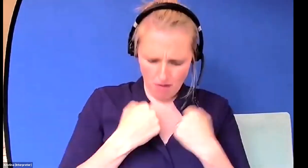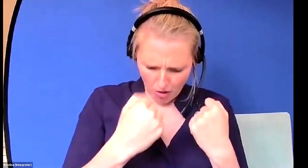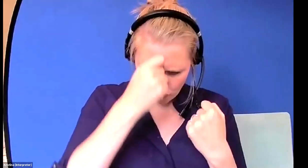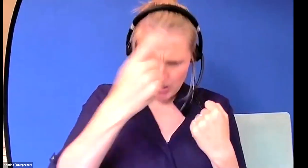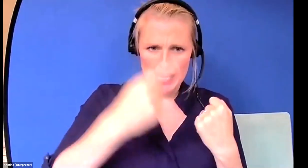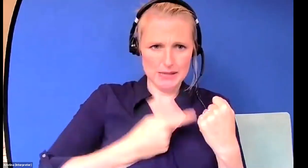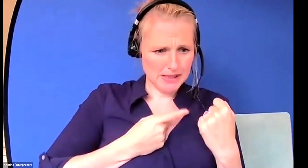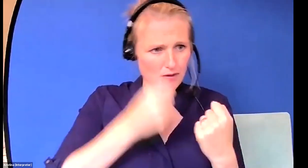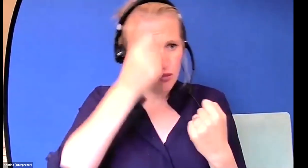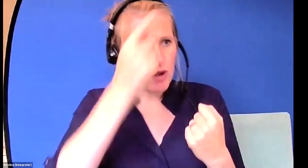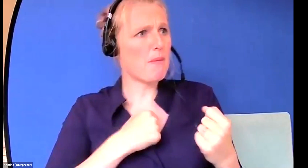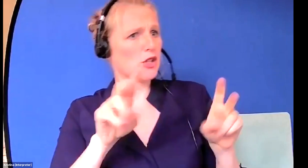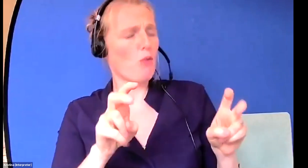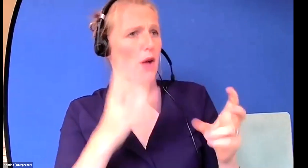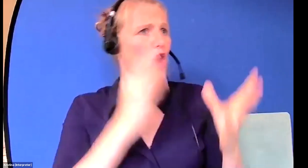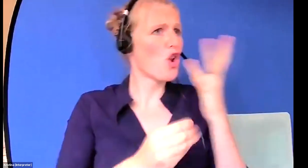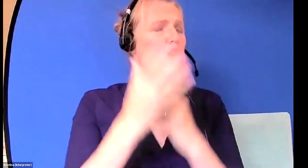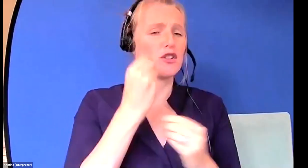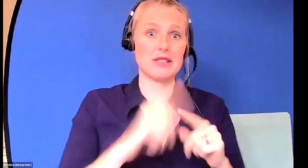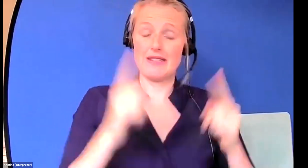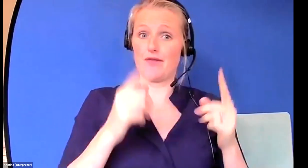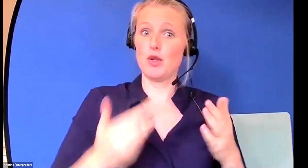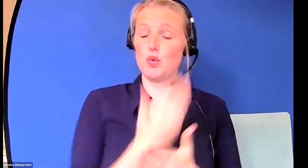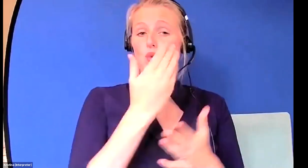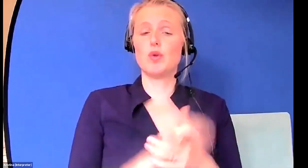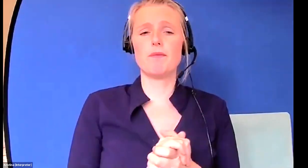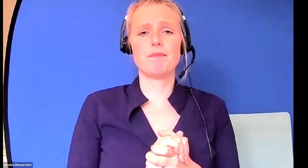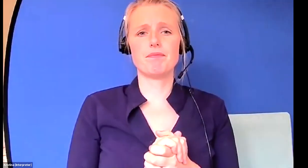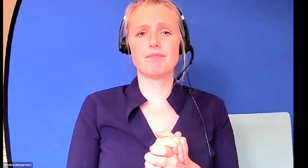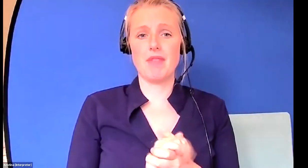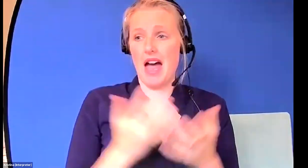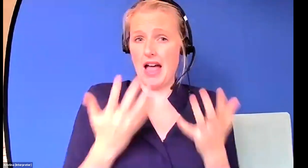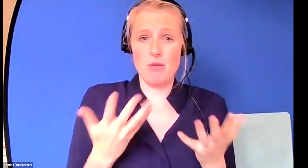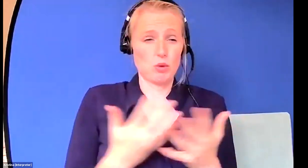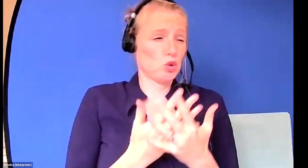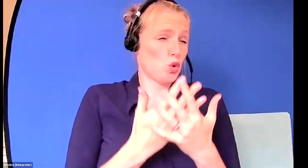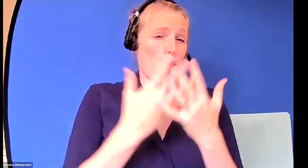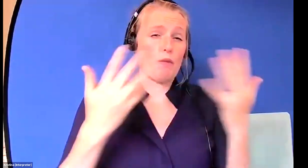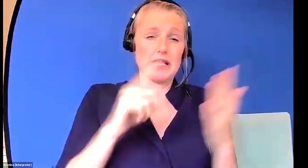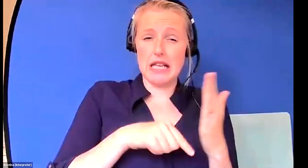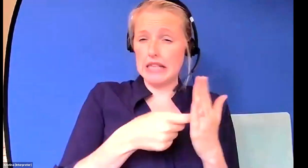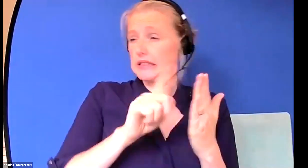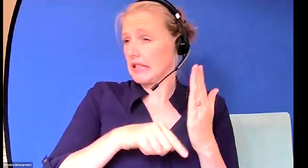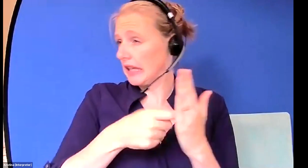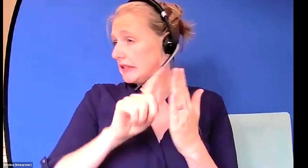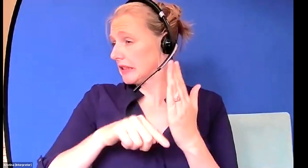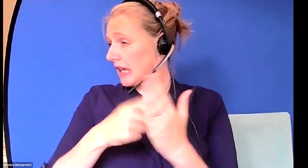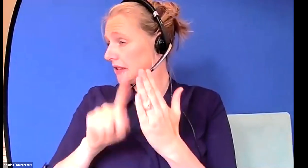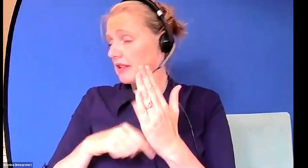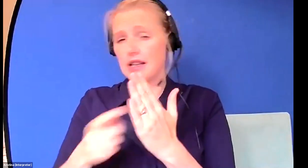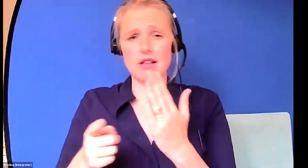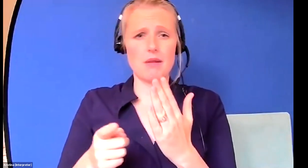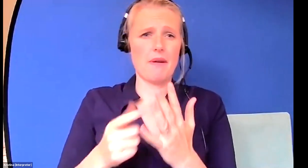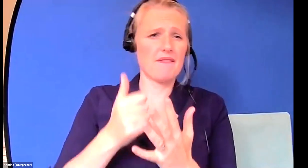topic. In the face of so much cancellation, I think it's fitting that today's event is seen as a tribute to